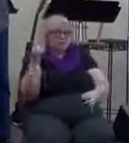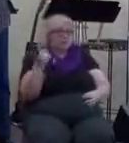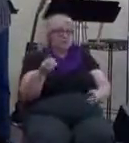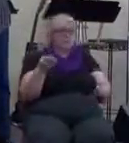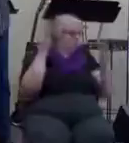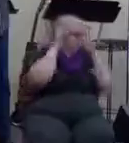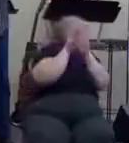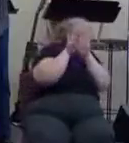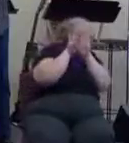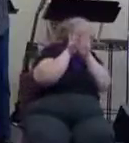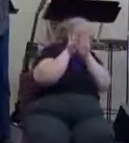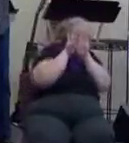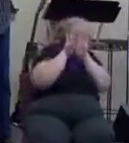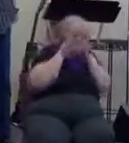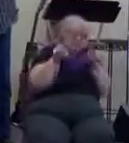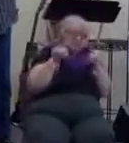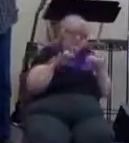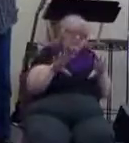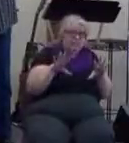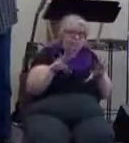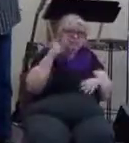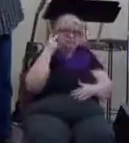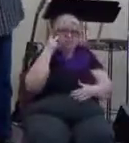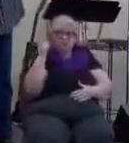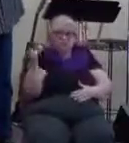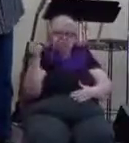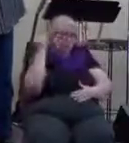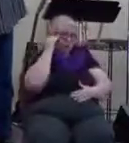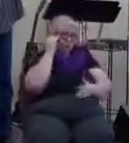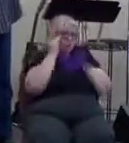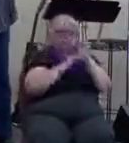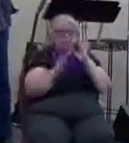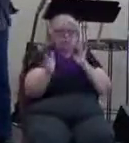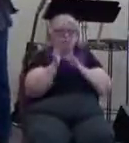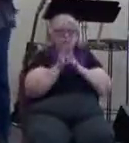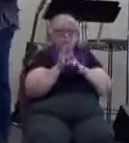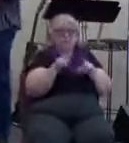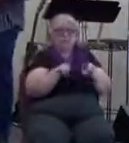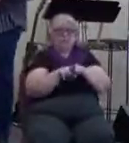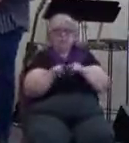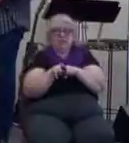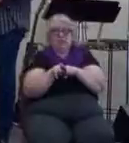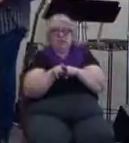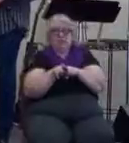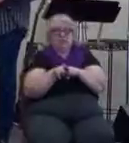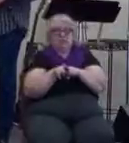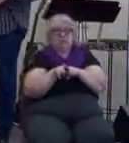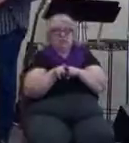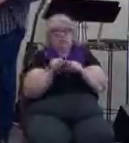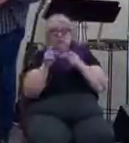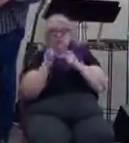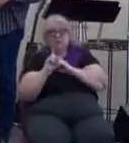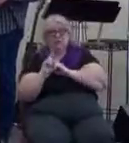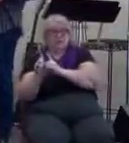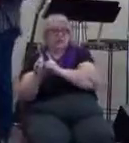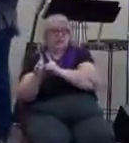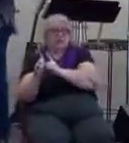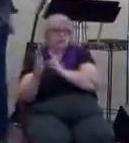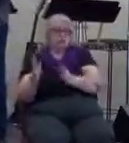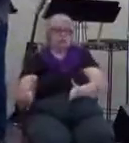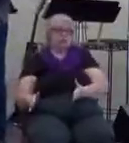were closed, their eyes couldn't see who Jesus was, just like those disciples were several weeks before that.